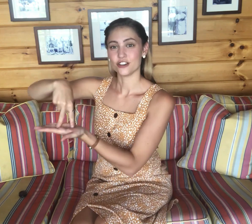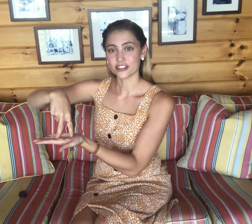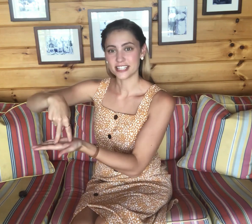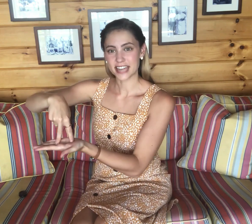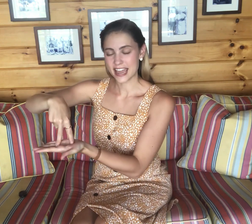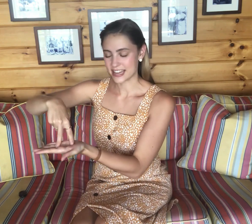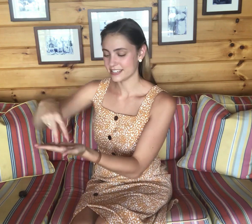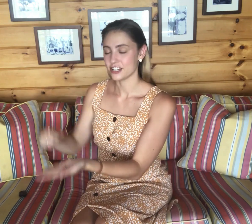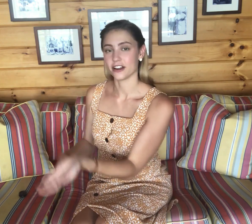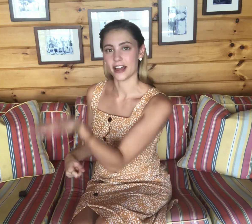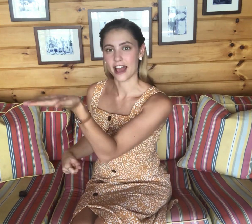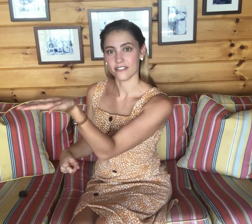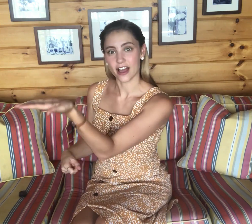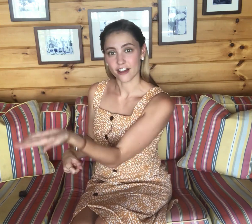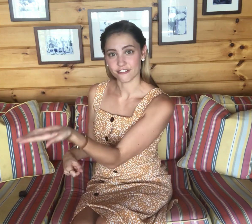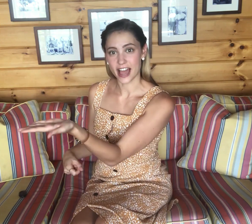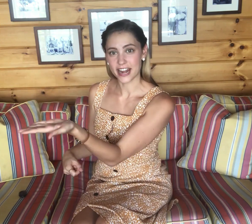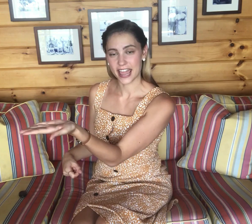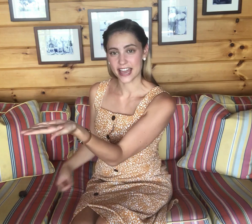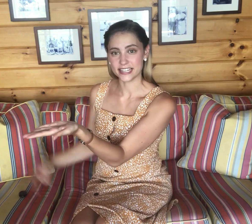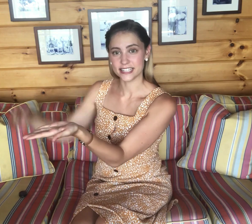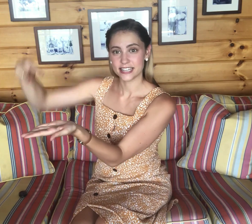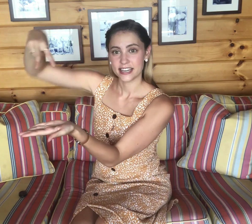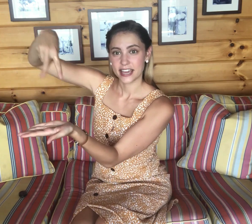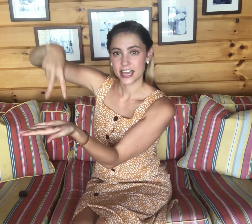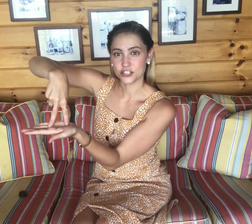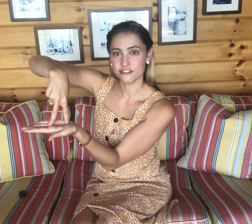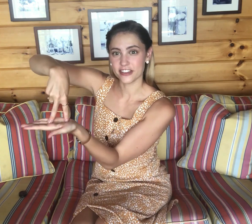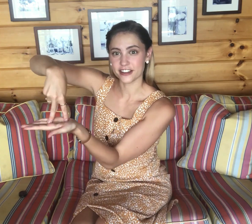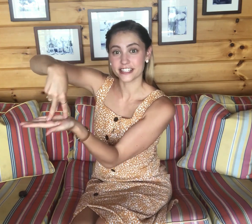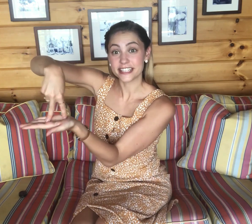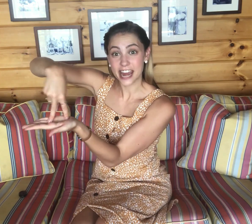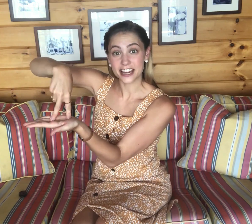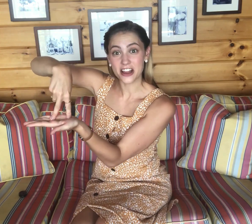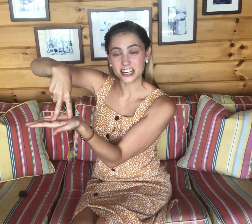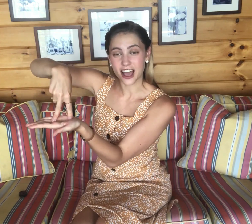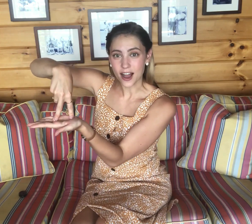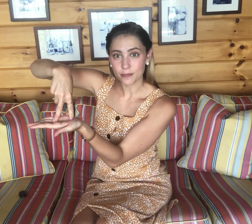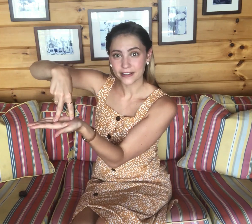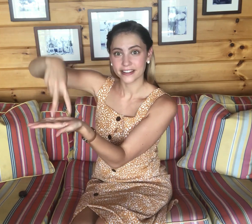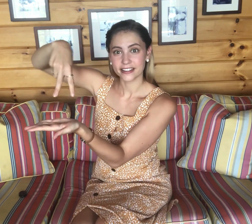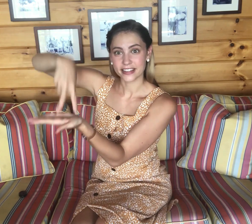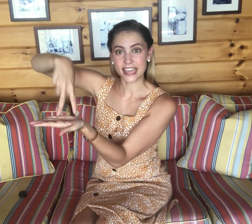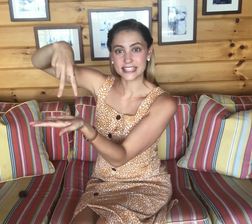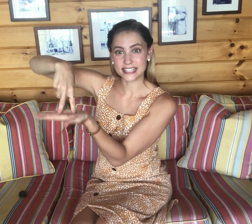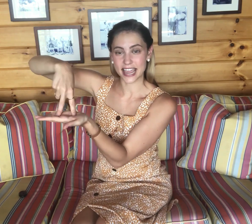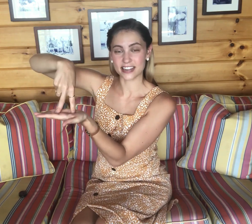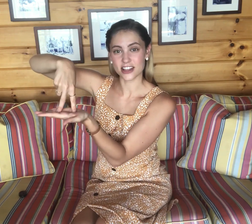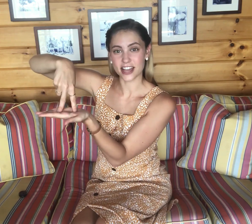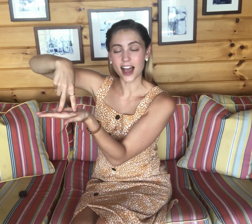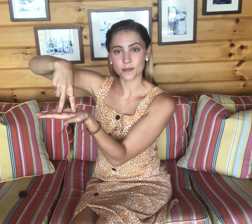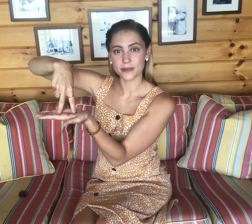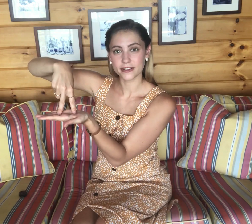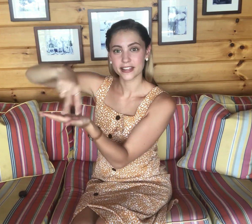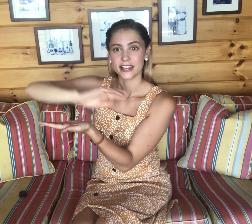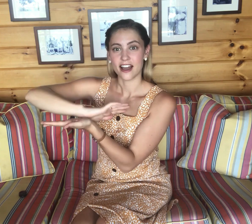That's right, mice like to eat cheese. So for cheese, you put one hand flat, and you put the other hand on top, so